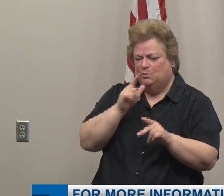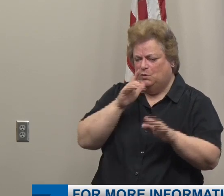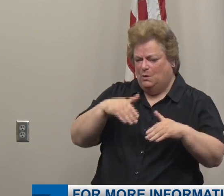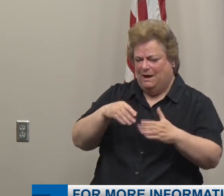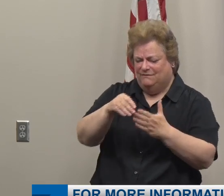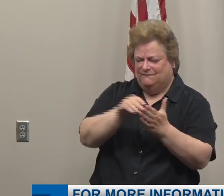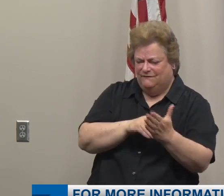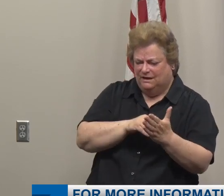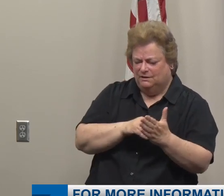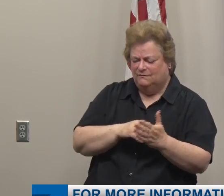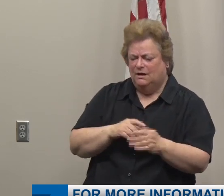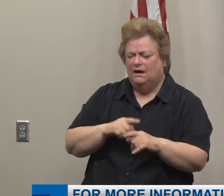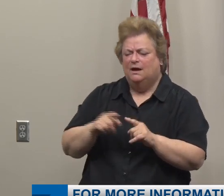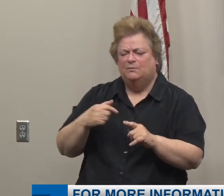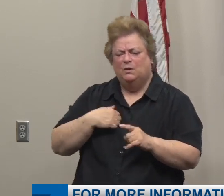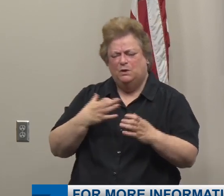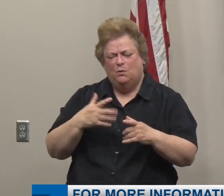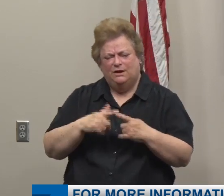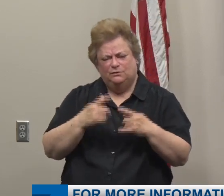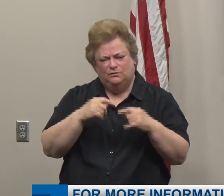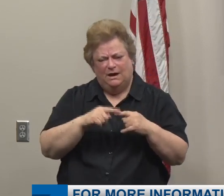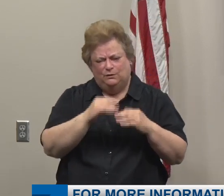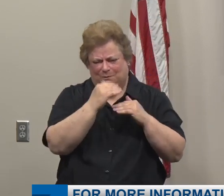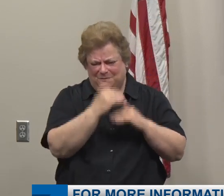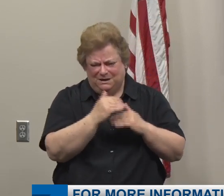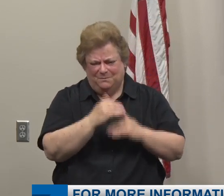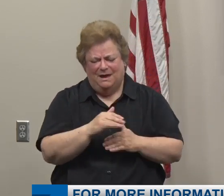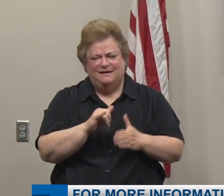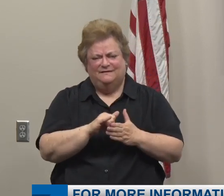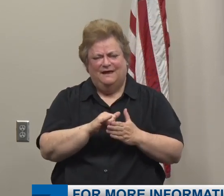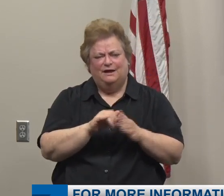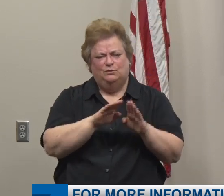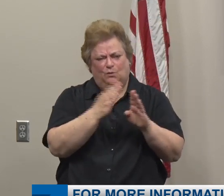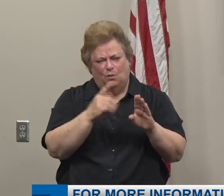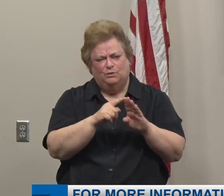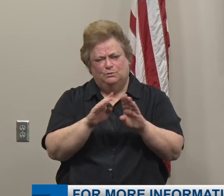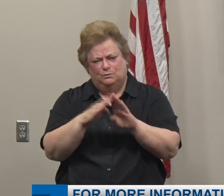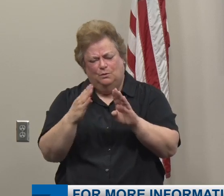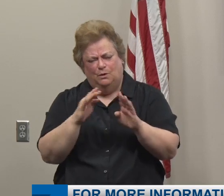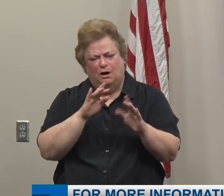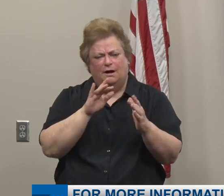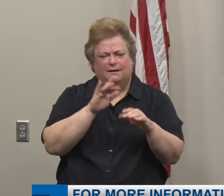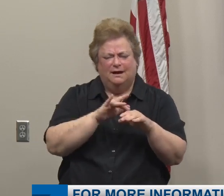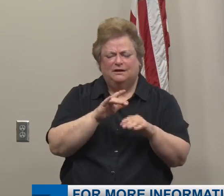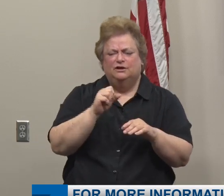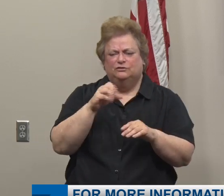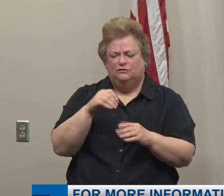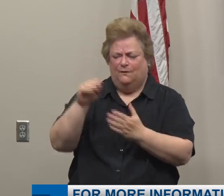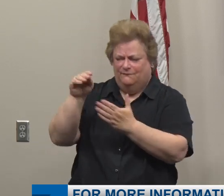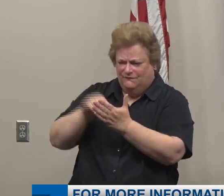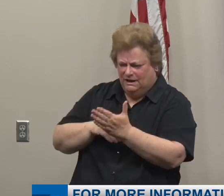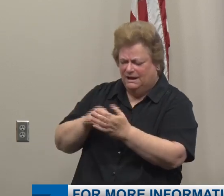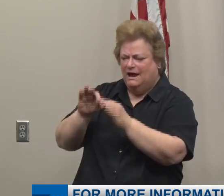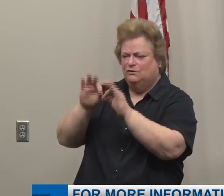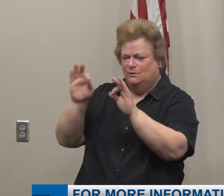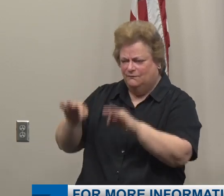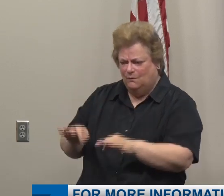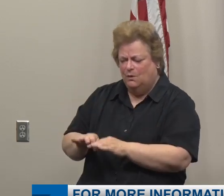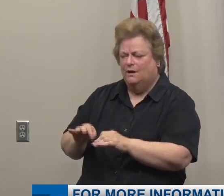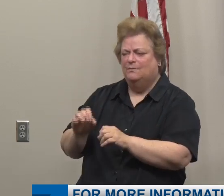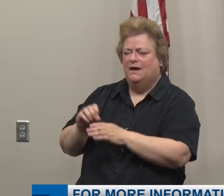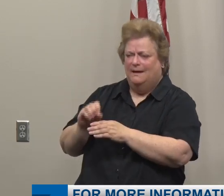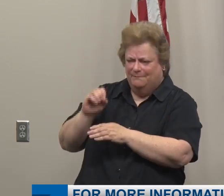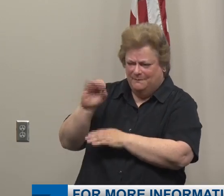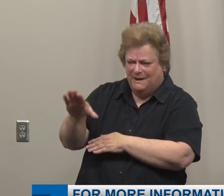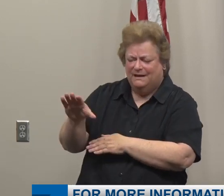because of the pandemic we really do want to minimize any sort of door-to-door contact so that means filling out your census form and mailing it back as soon